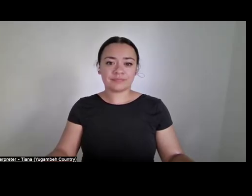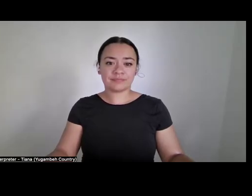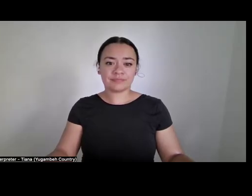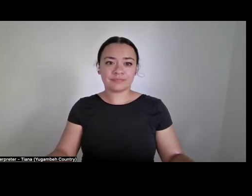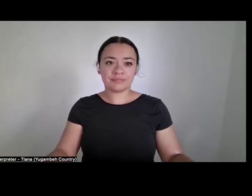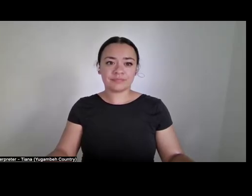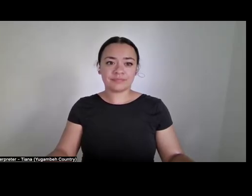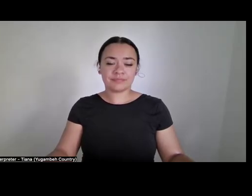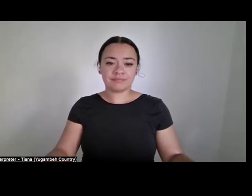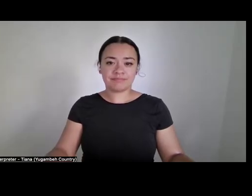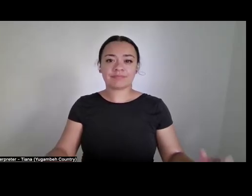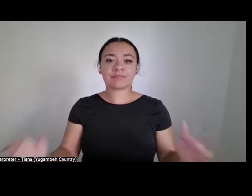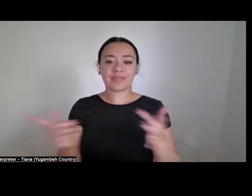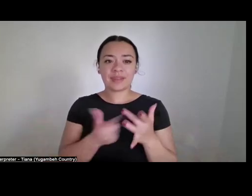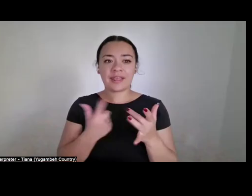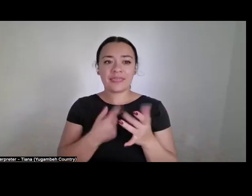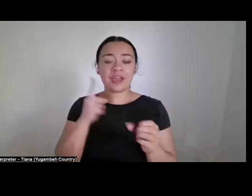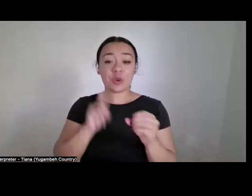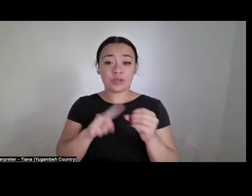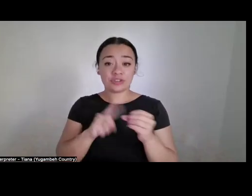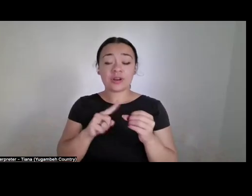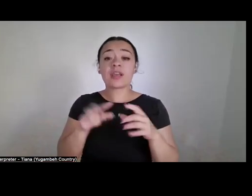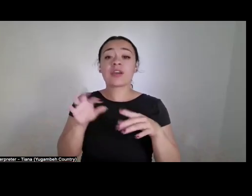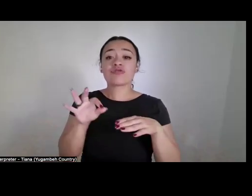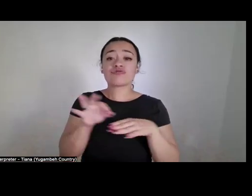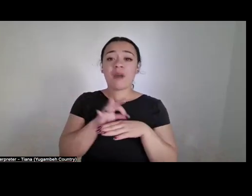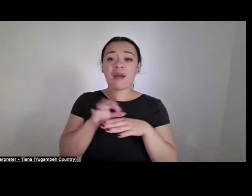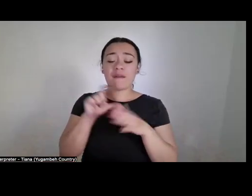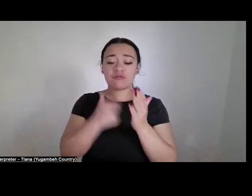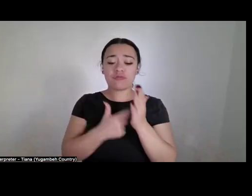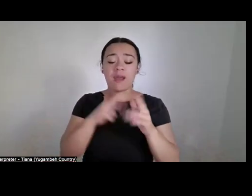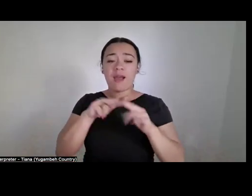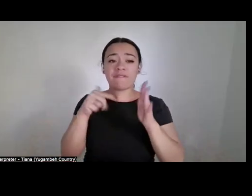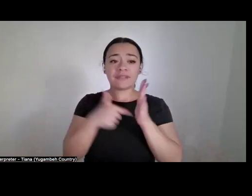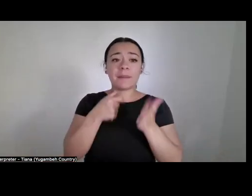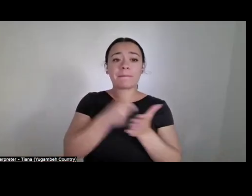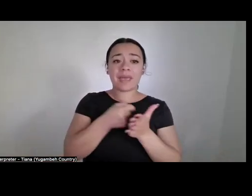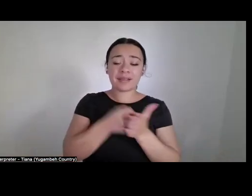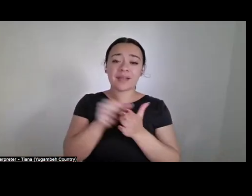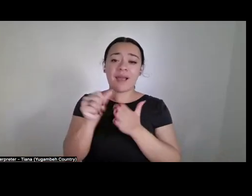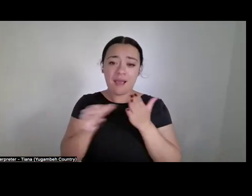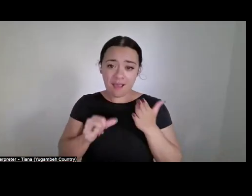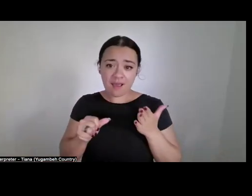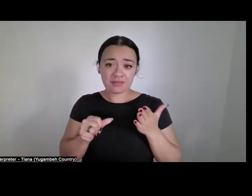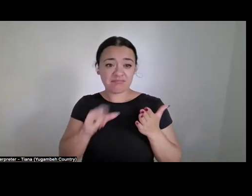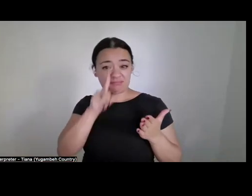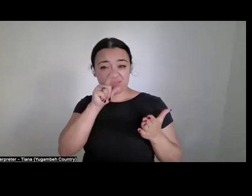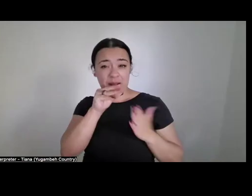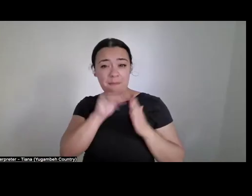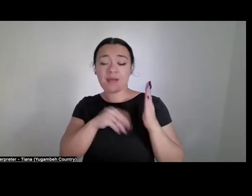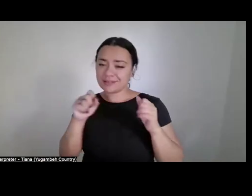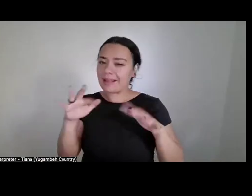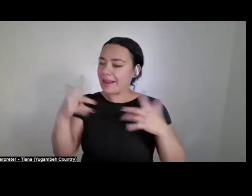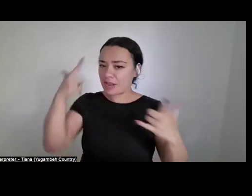And then the next question is, does craft-based art qualify? And I think Yes, same answer. Any creative practice. We're not art